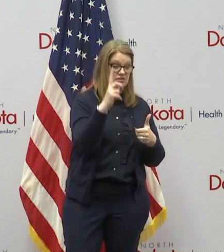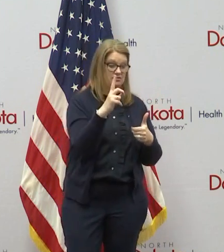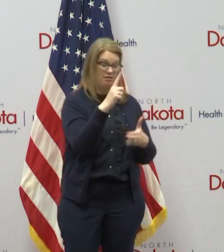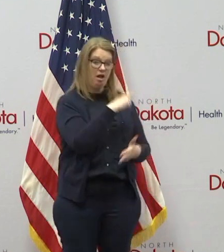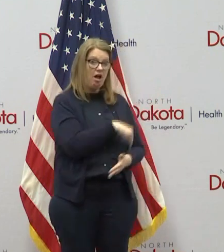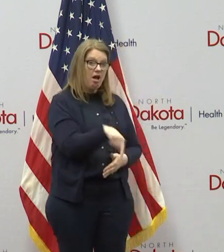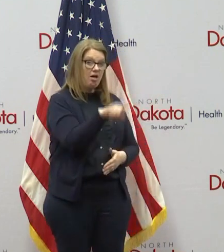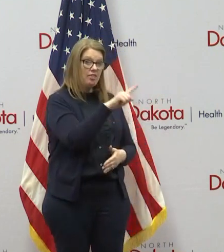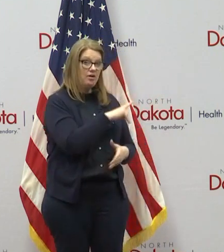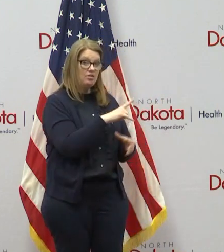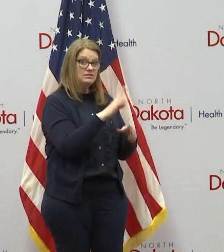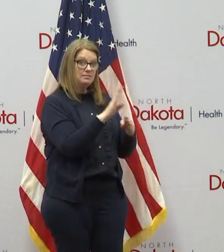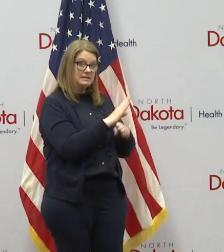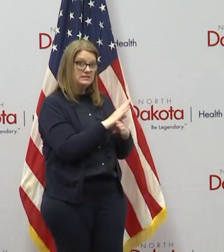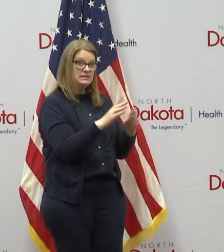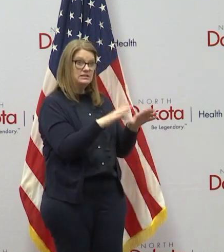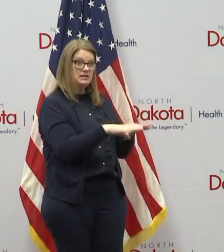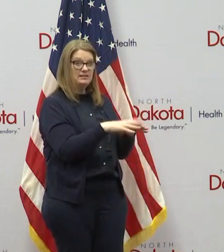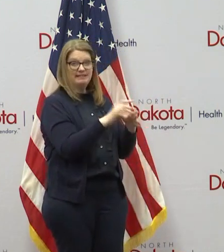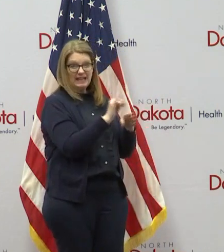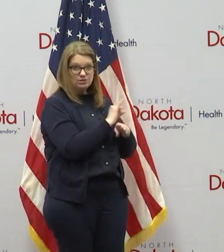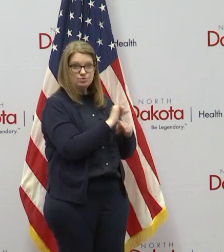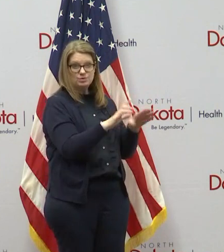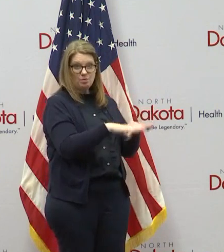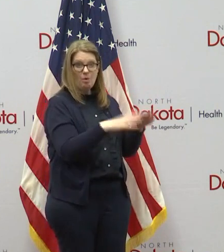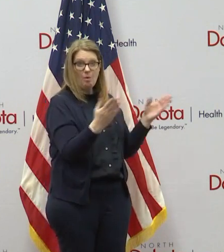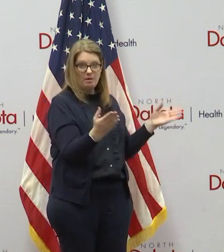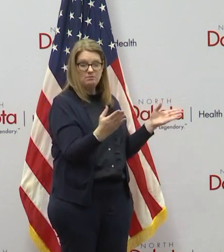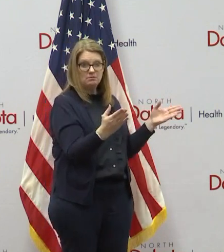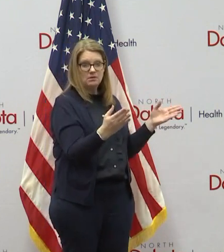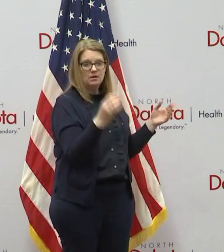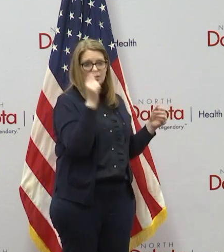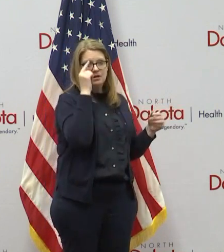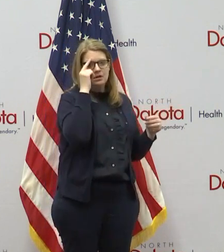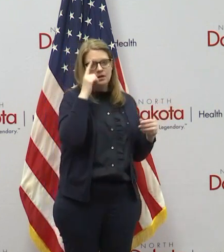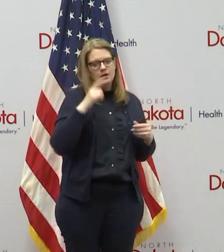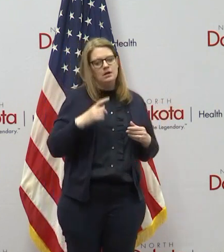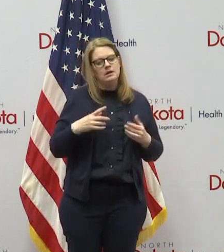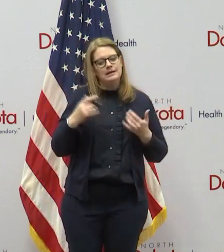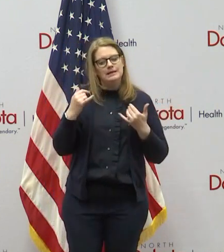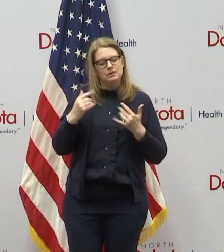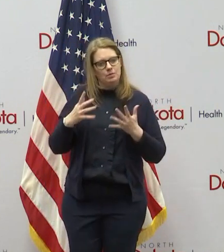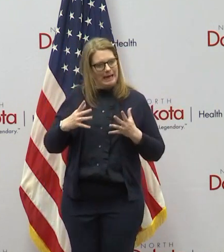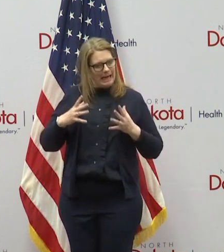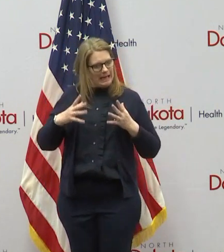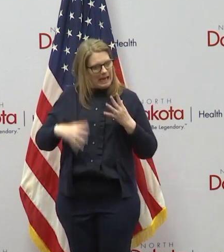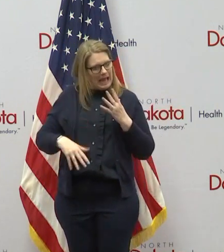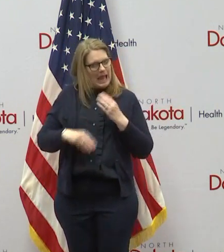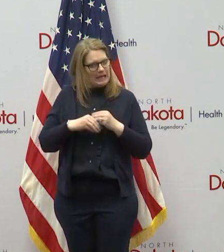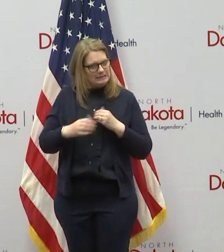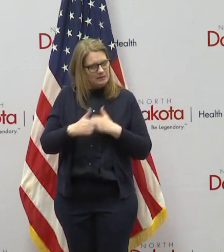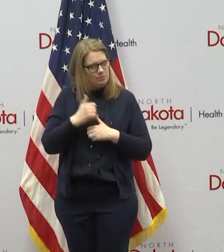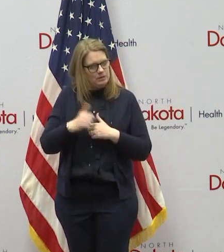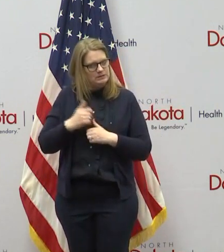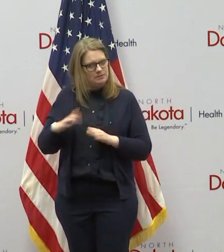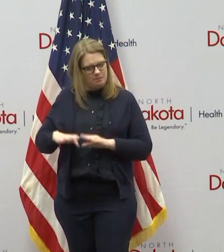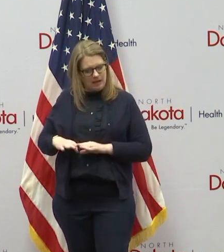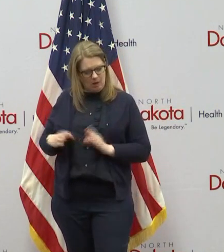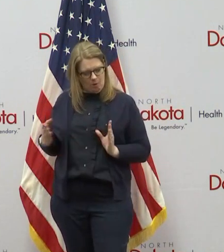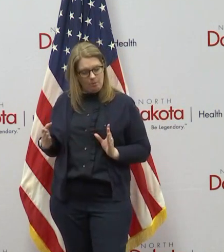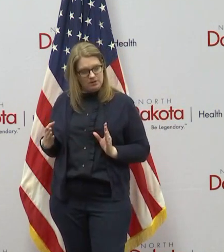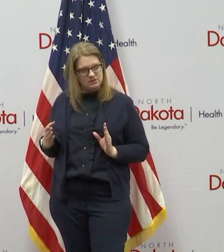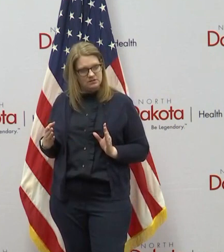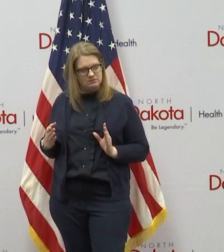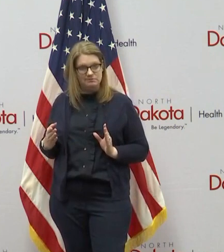was happening from a distance standpoint. And so we are taking on some additional risk by reopening, and there'll be more